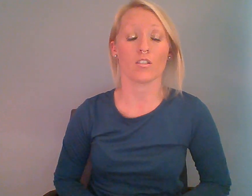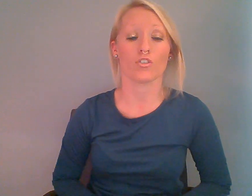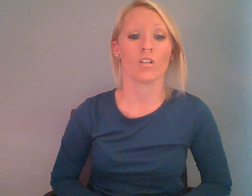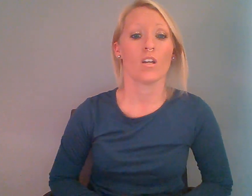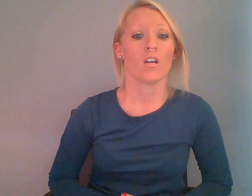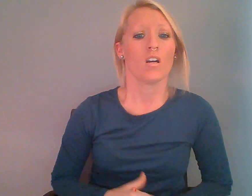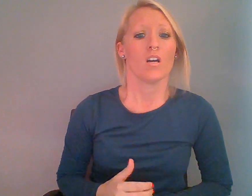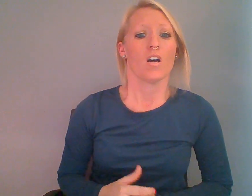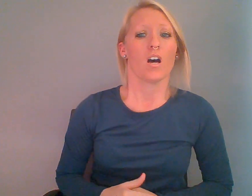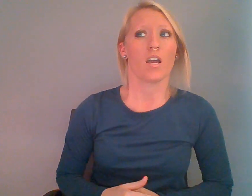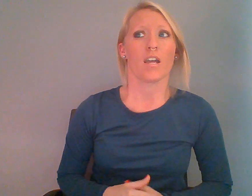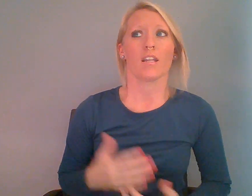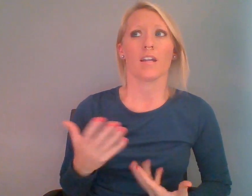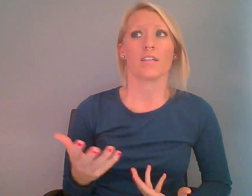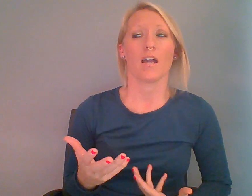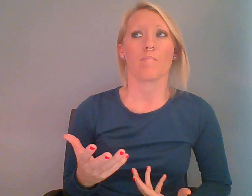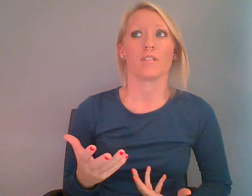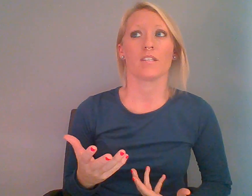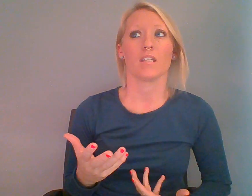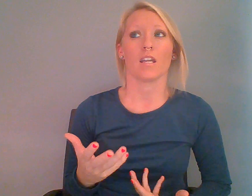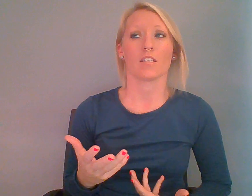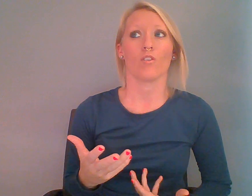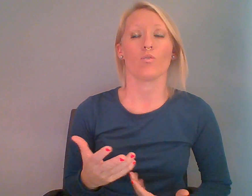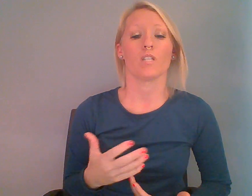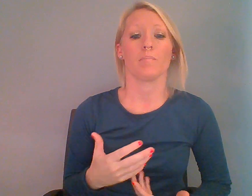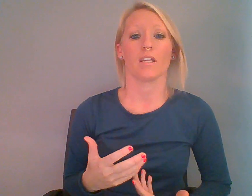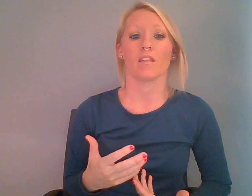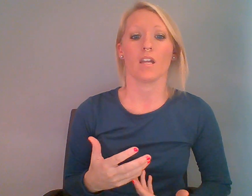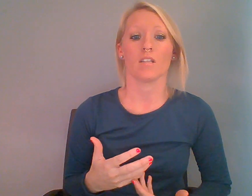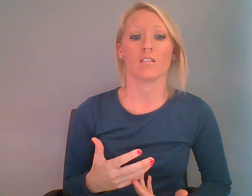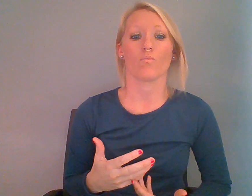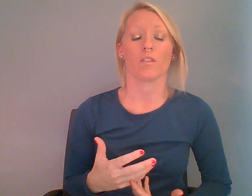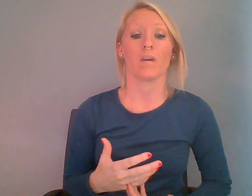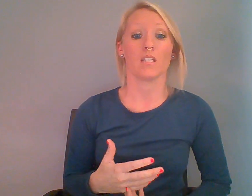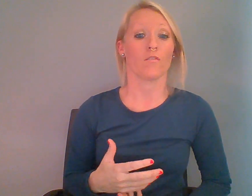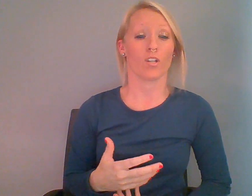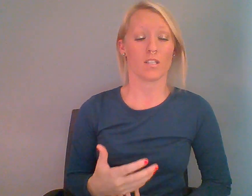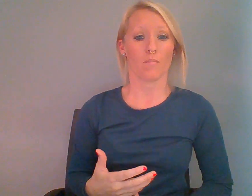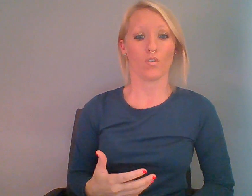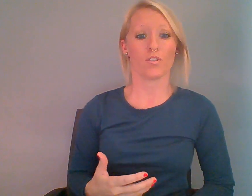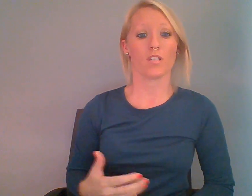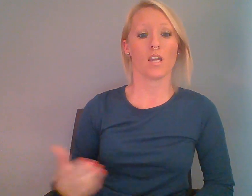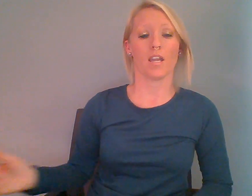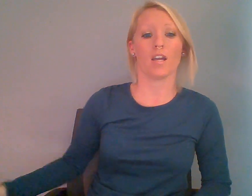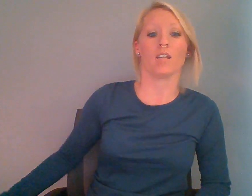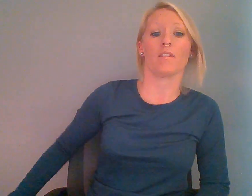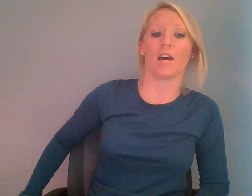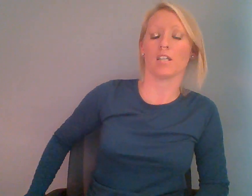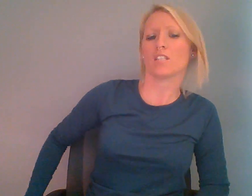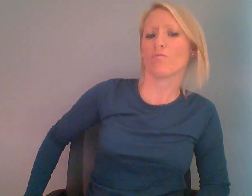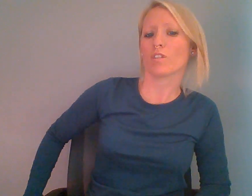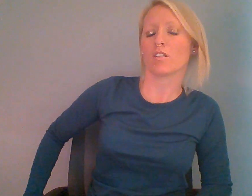message. And a lot of times in ASL, you explain things with many different examples, and that isn't really the